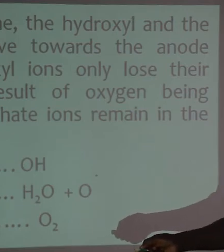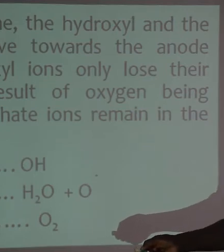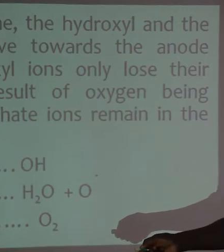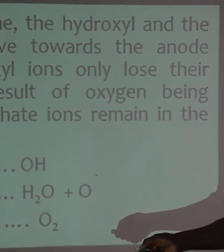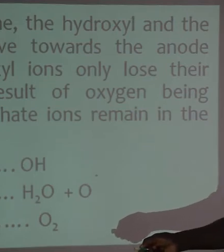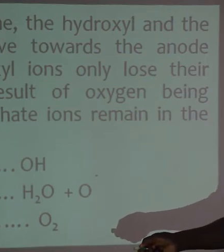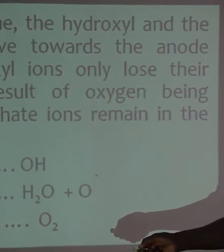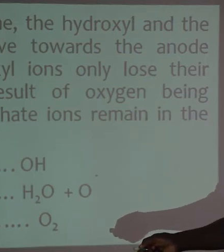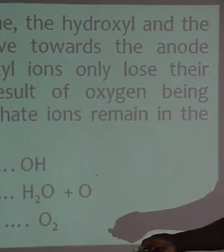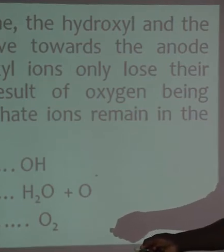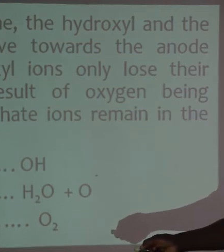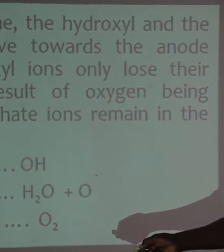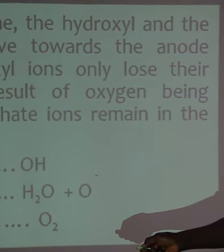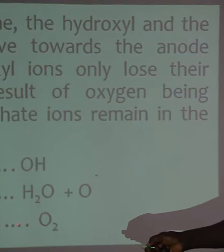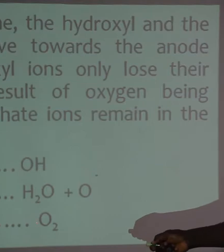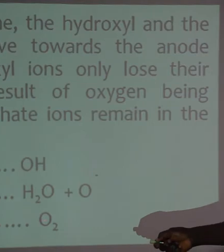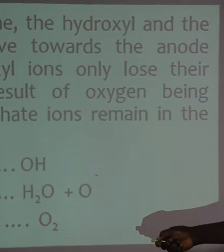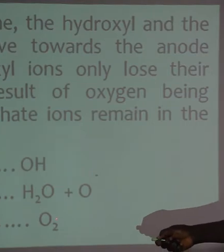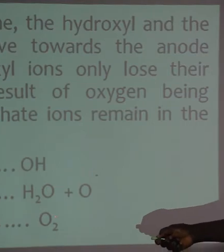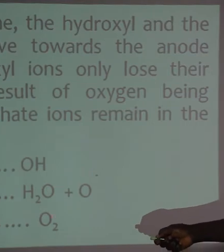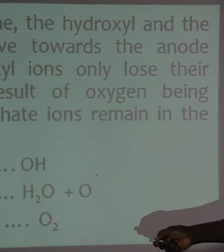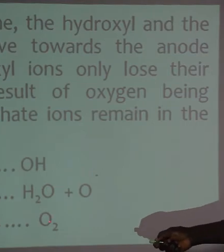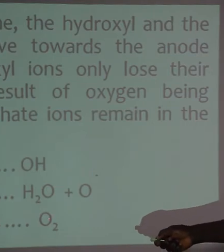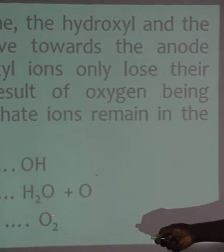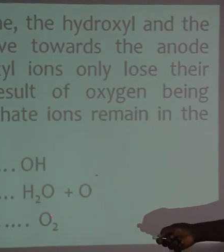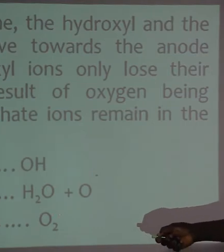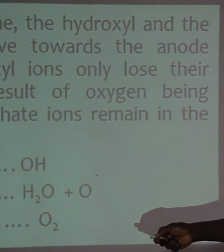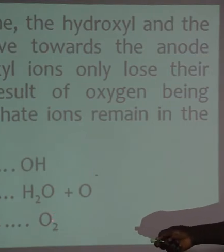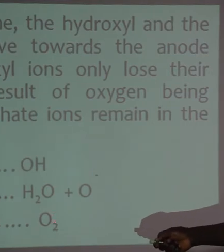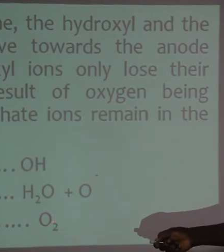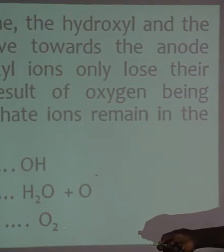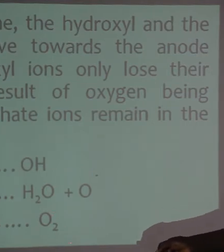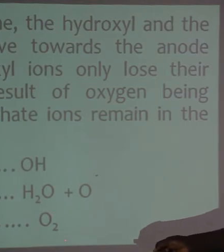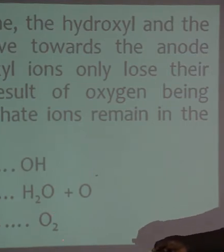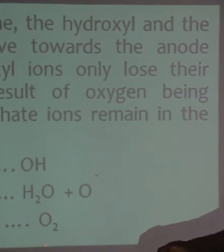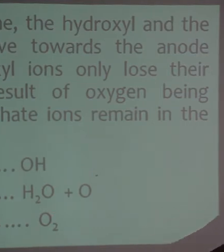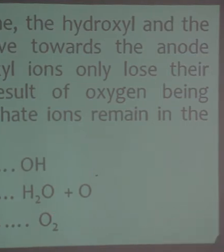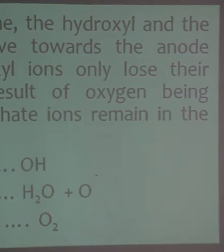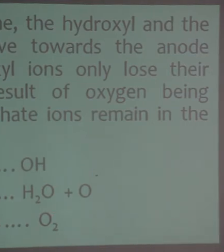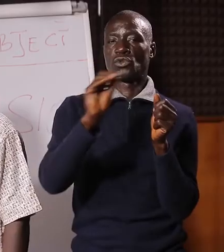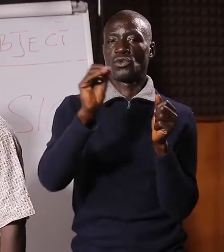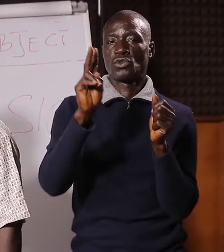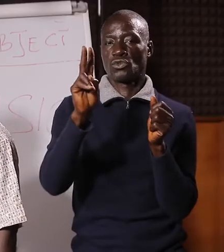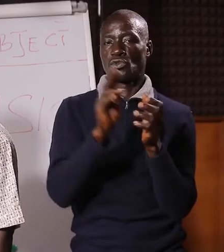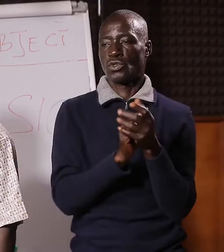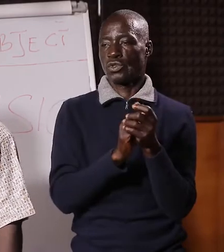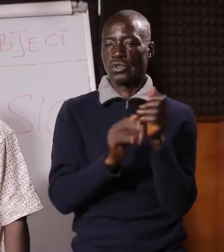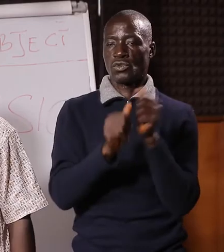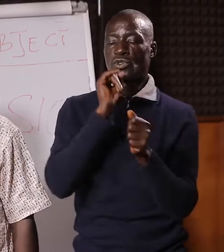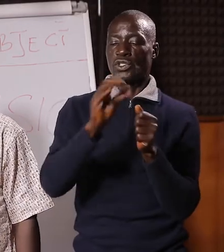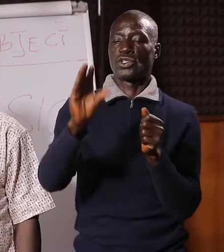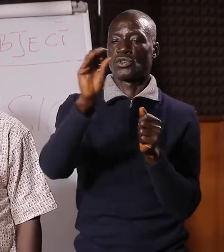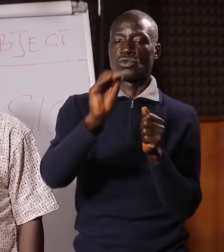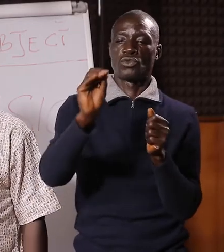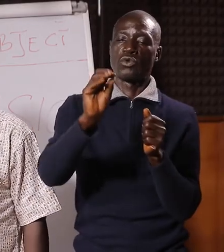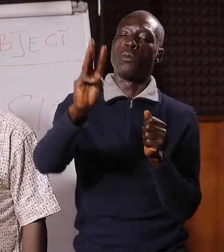oxygen atoms again combine to give us oxygen O2, which is